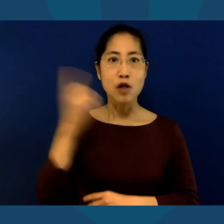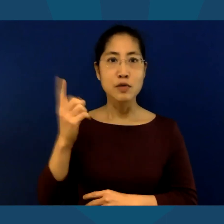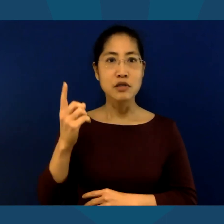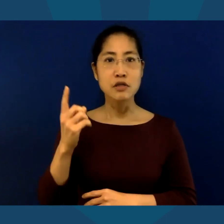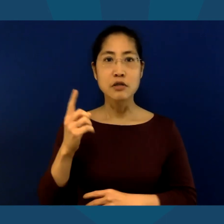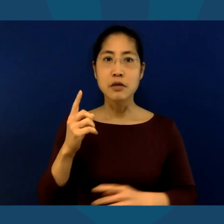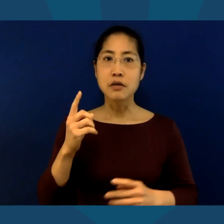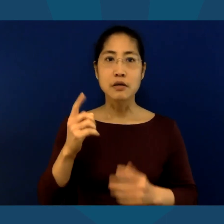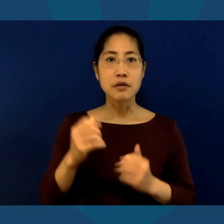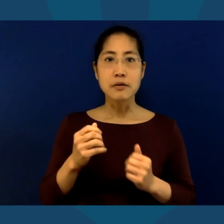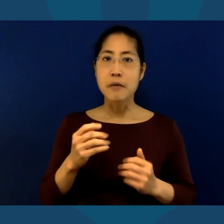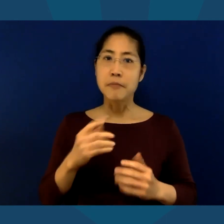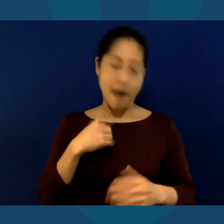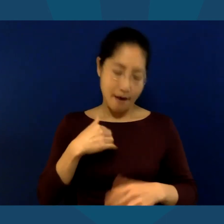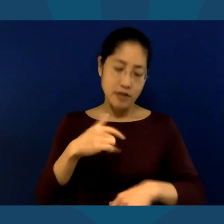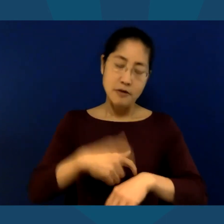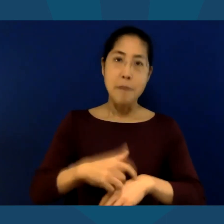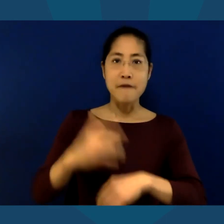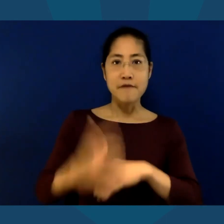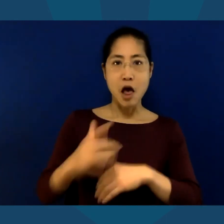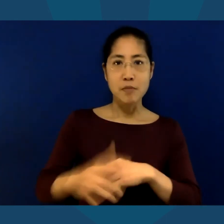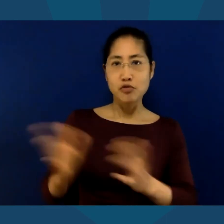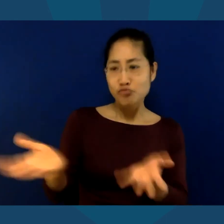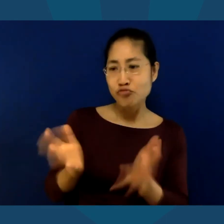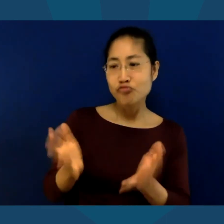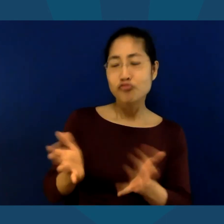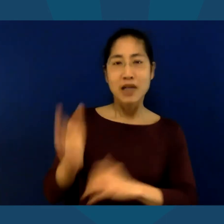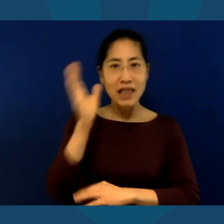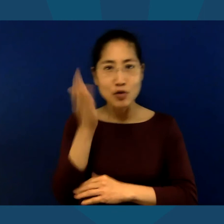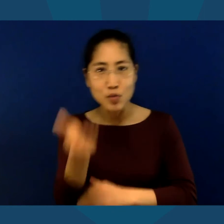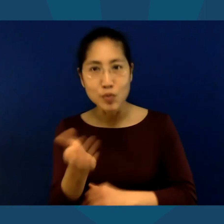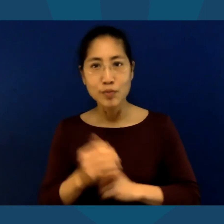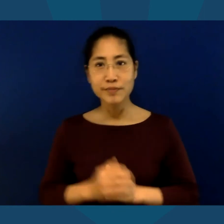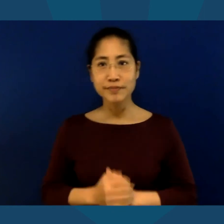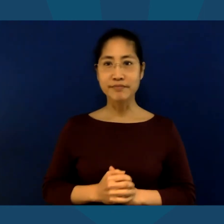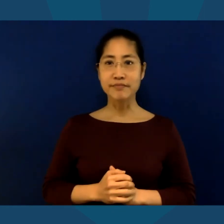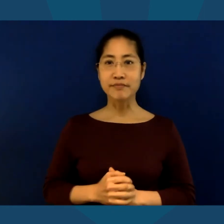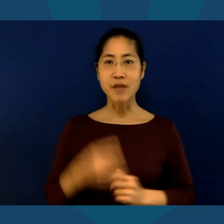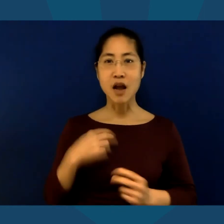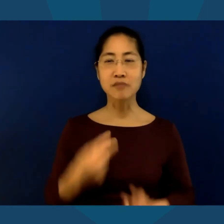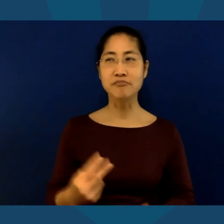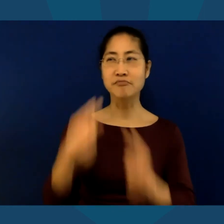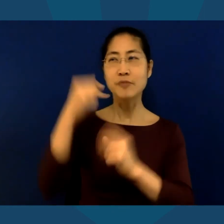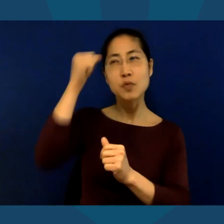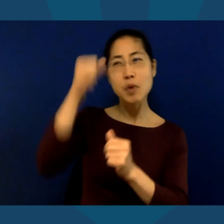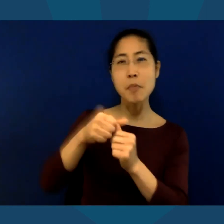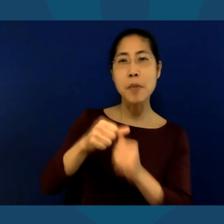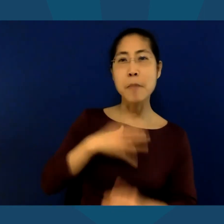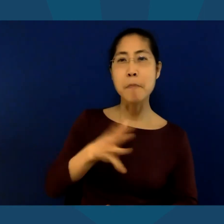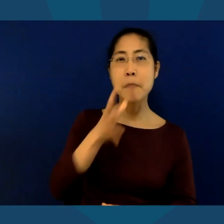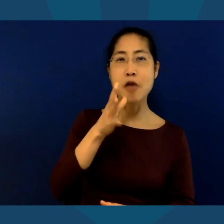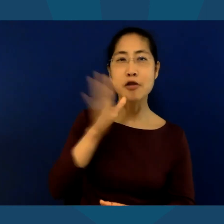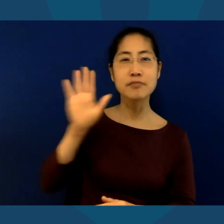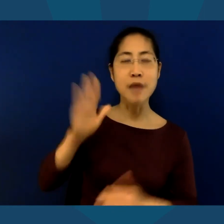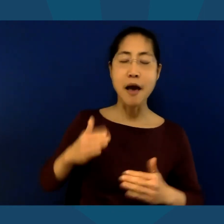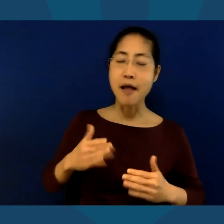available to talk and listen to you. I remember one of the happiest